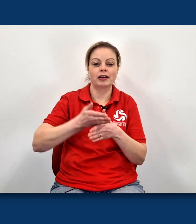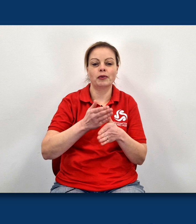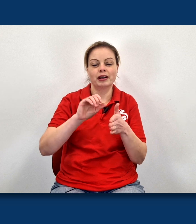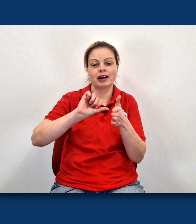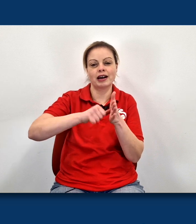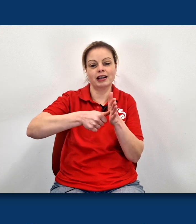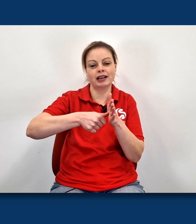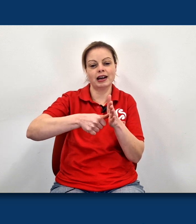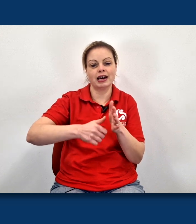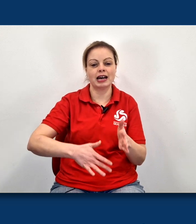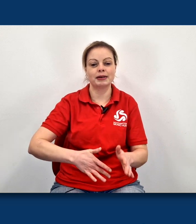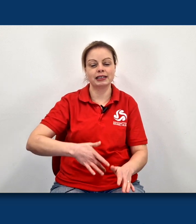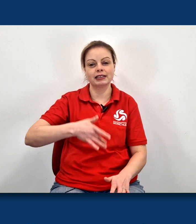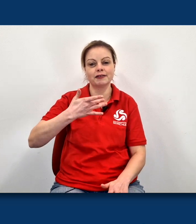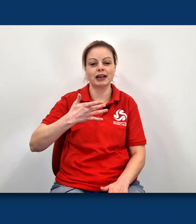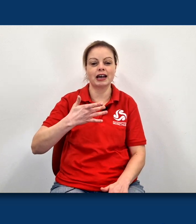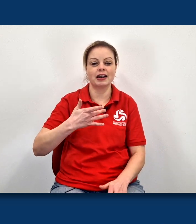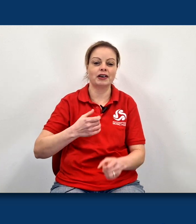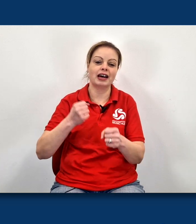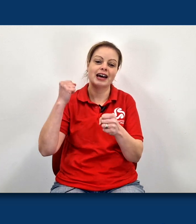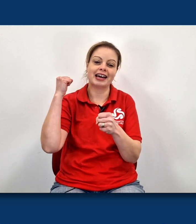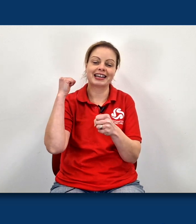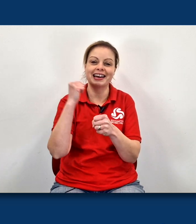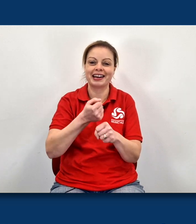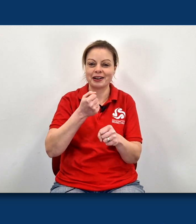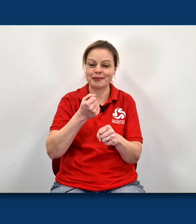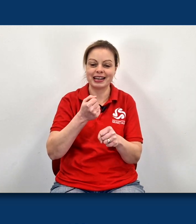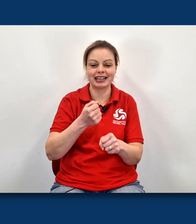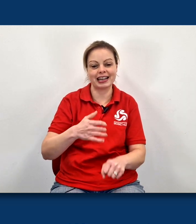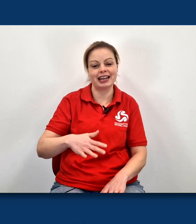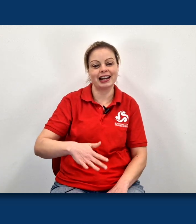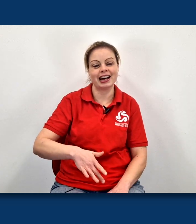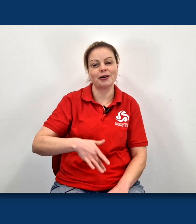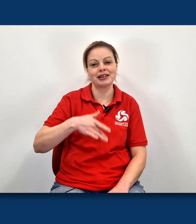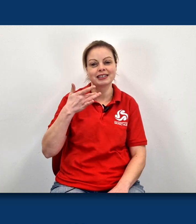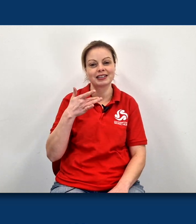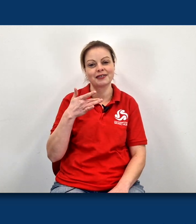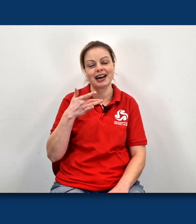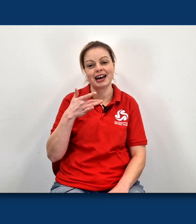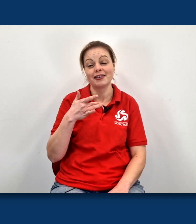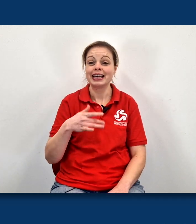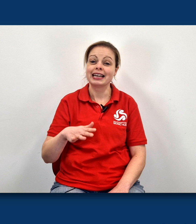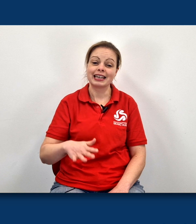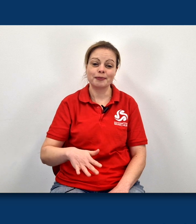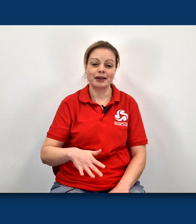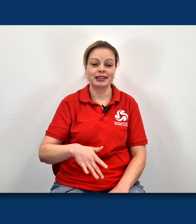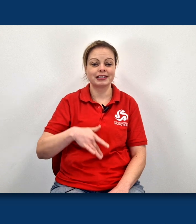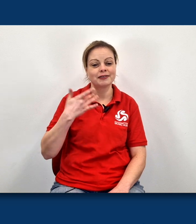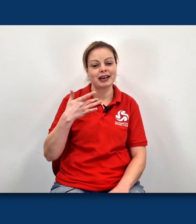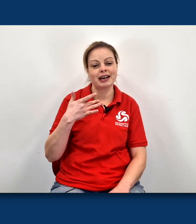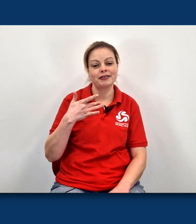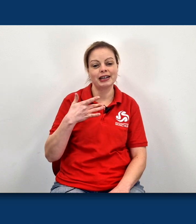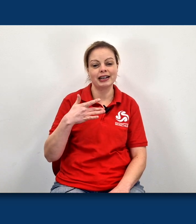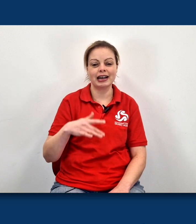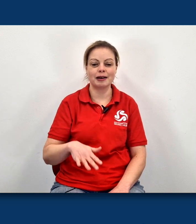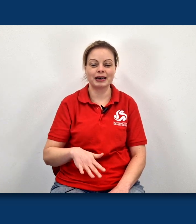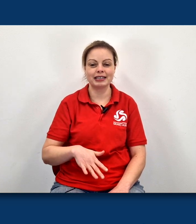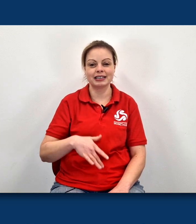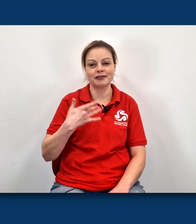work harder. I'm a survivor, I'm gonna make it. I'm a survivor, keep on surviving. I'm a